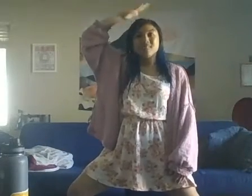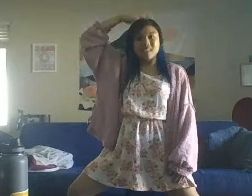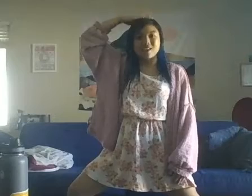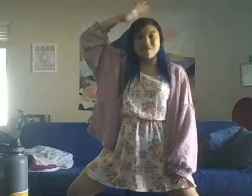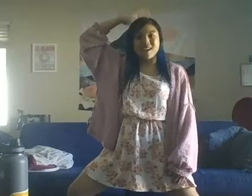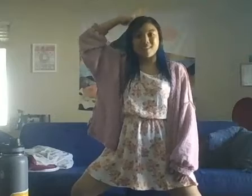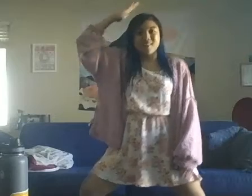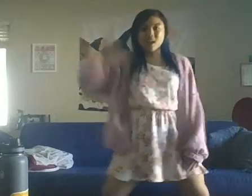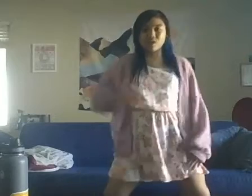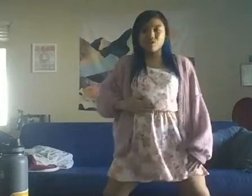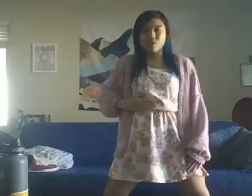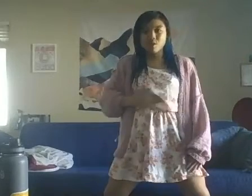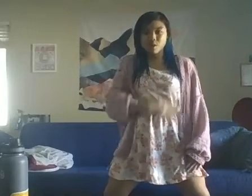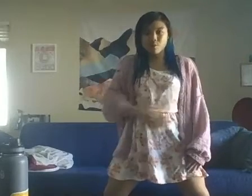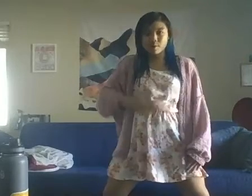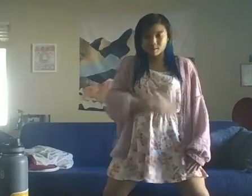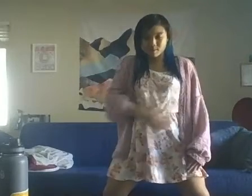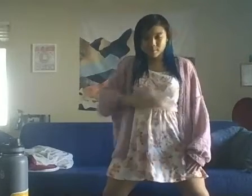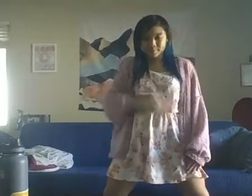Yeah, you can. Can you rub your tummy?